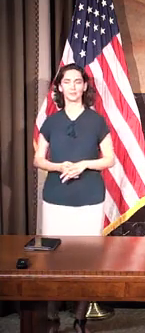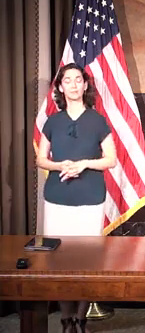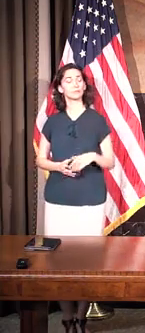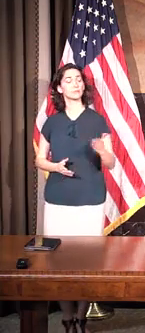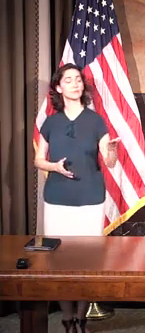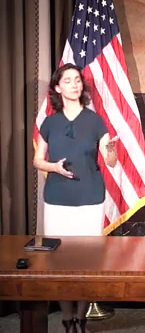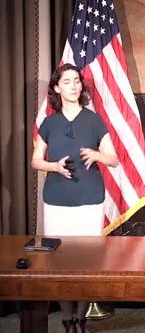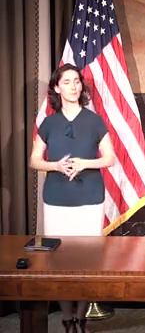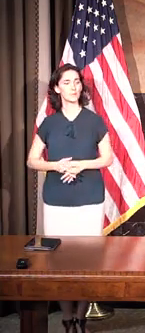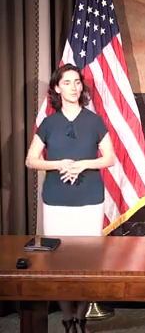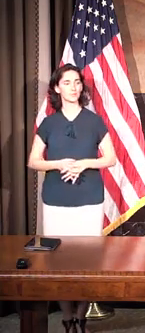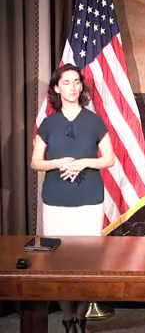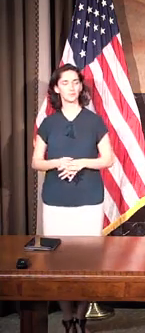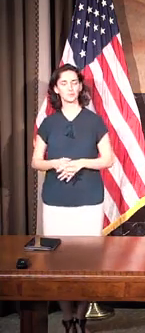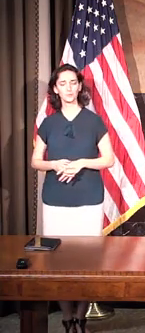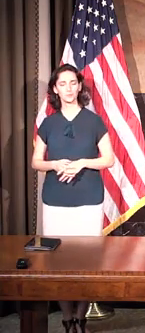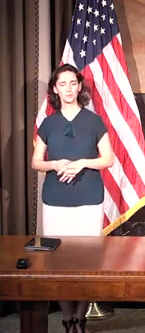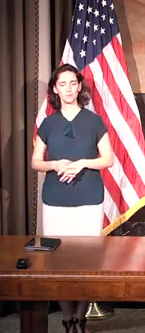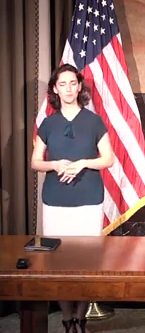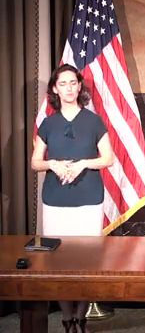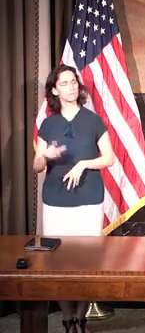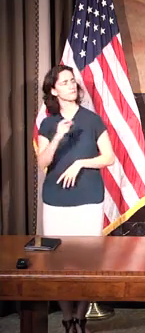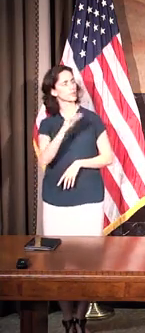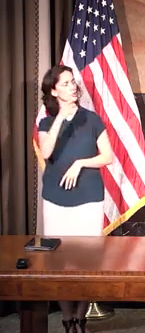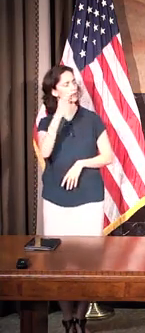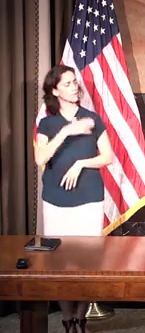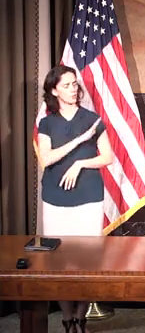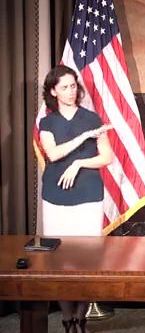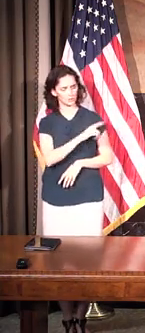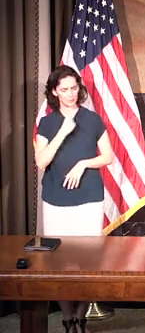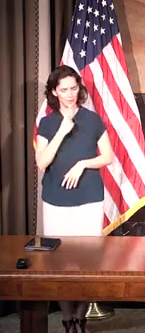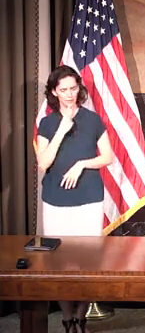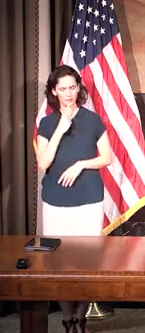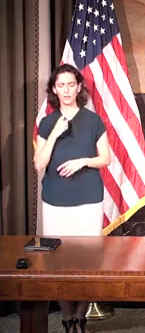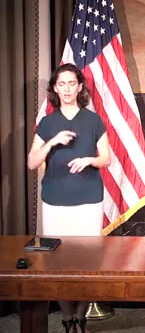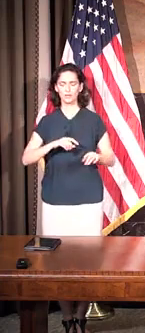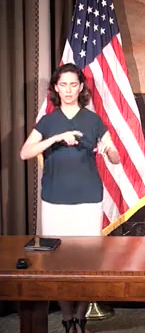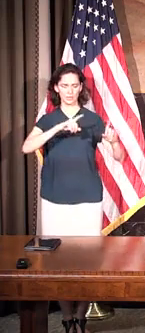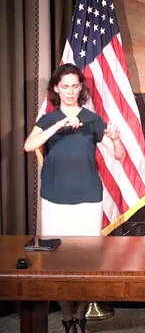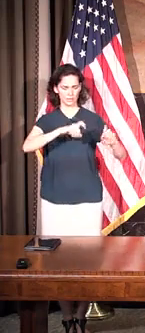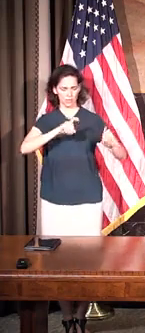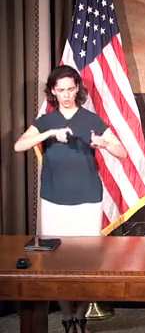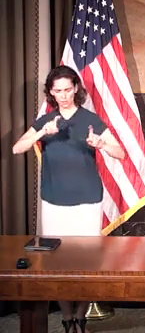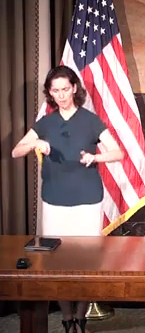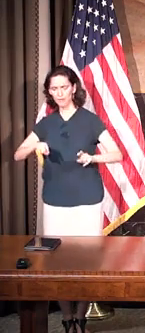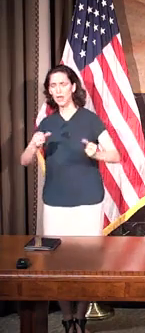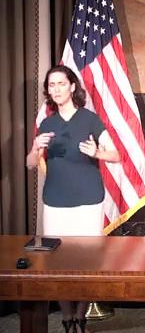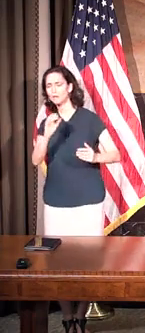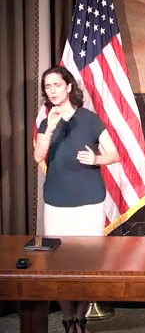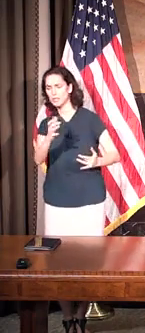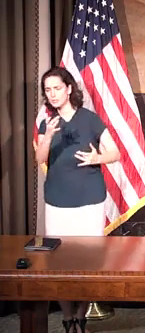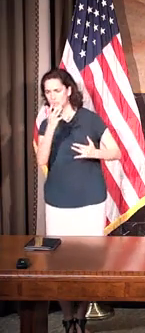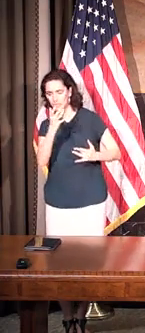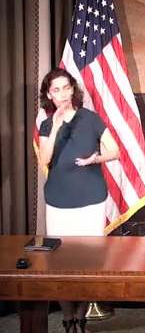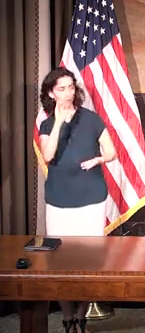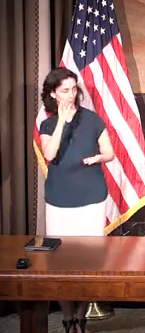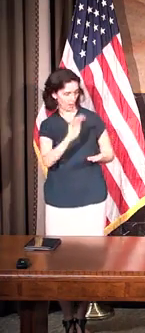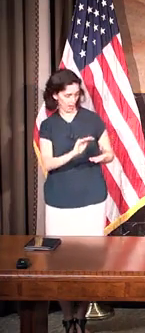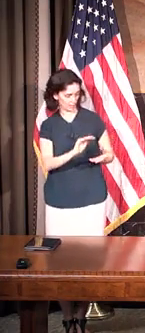Yes, sir. Governor, you mentioned we've seen lower numbers of cases and test positivity and that sort of thing, even